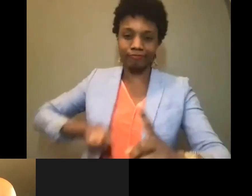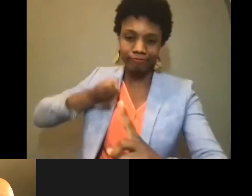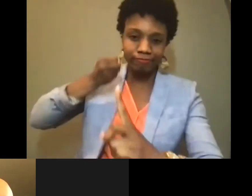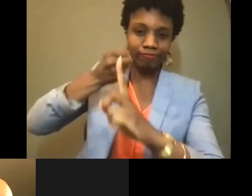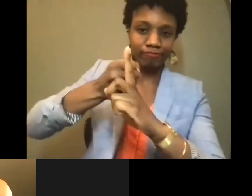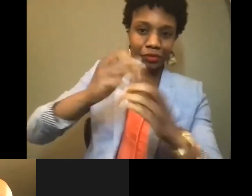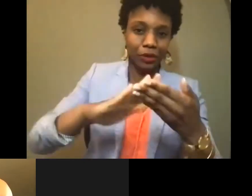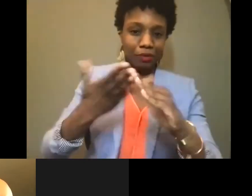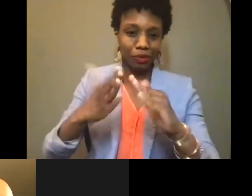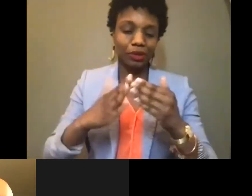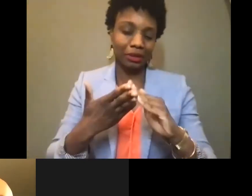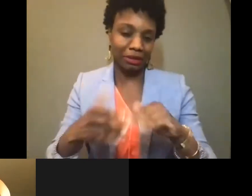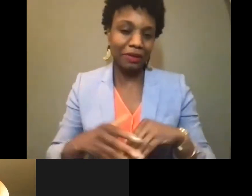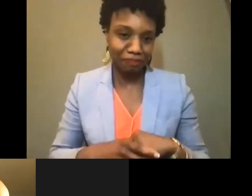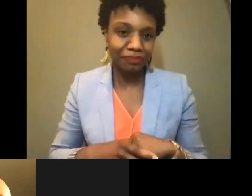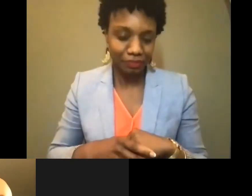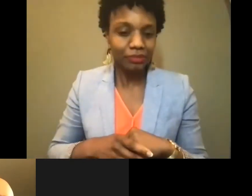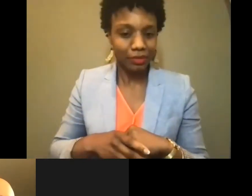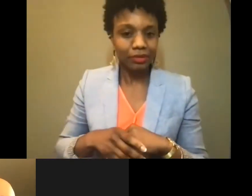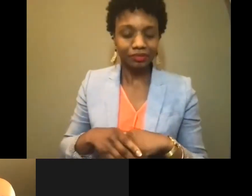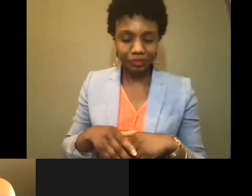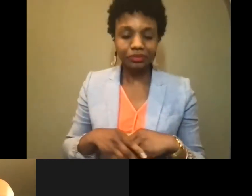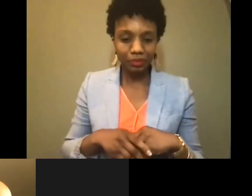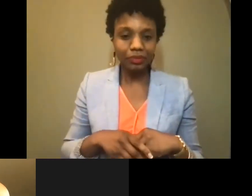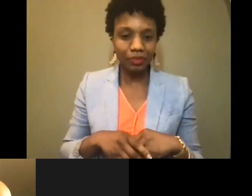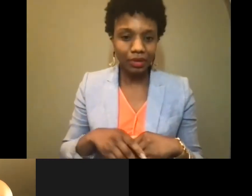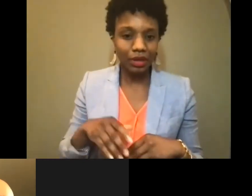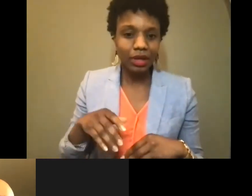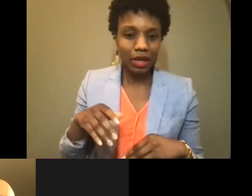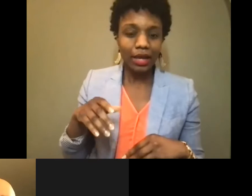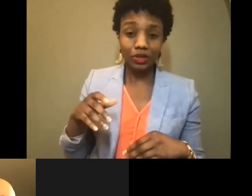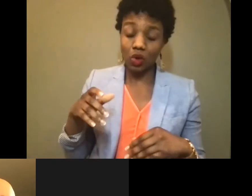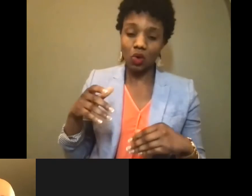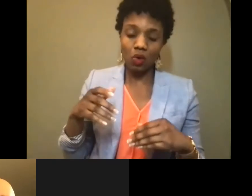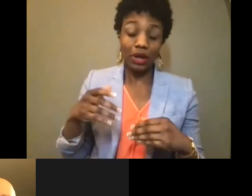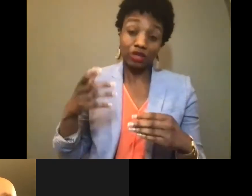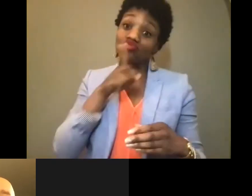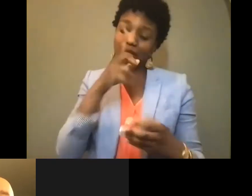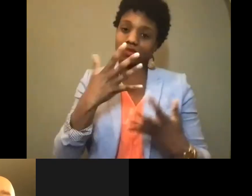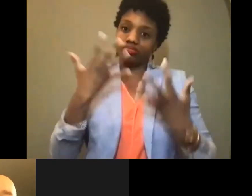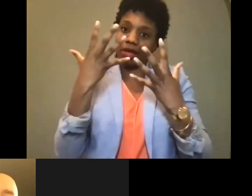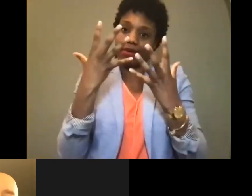to hear for the community loss, and hopefully going forward, we can continue to